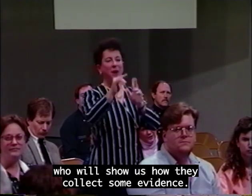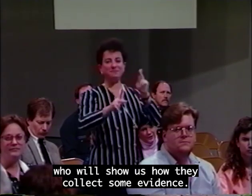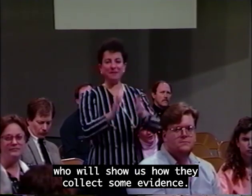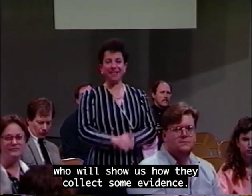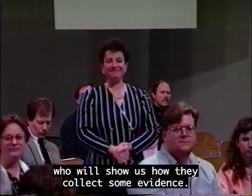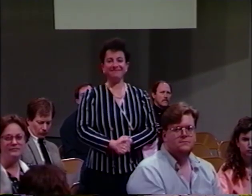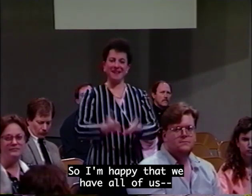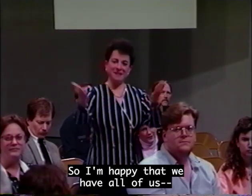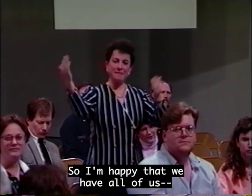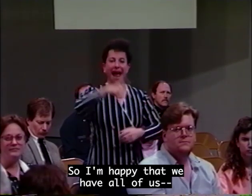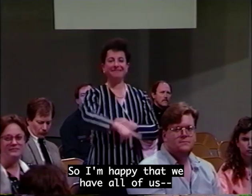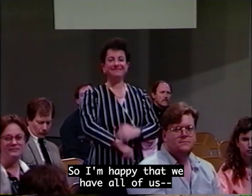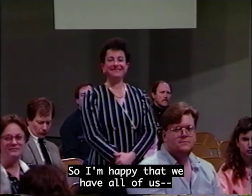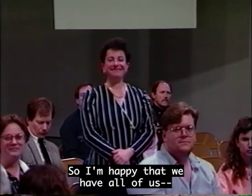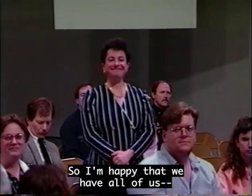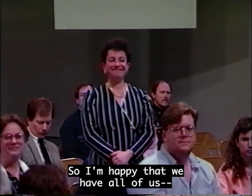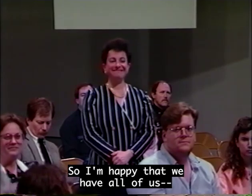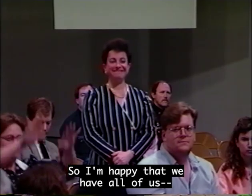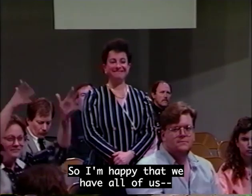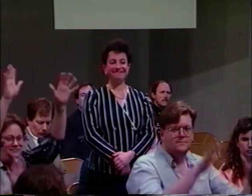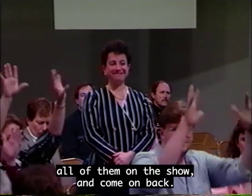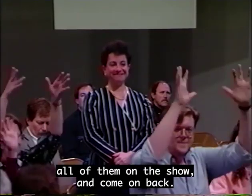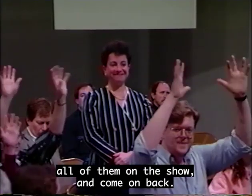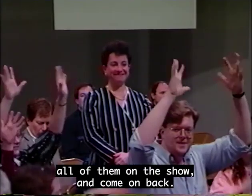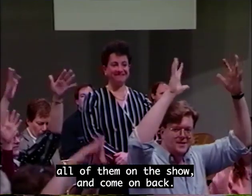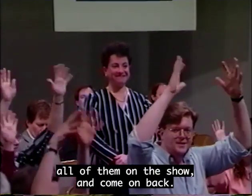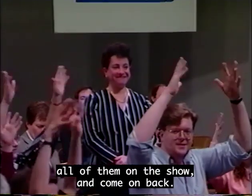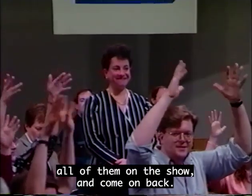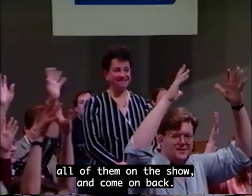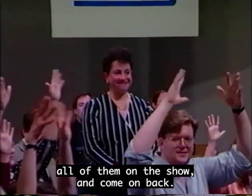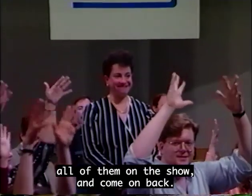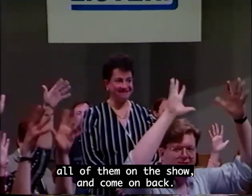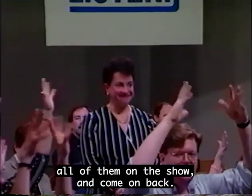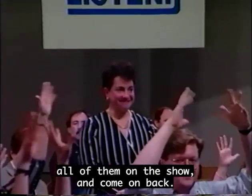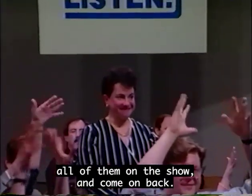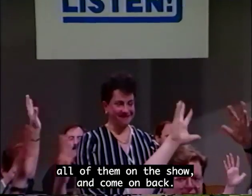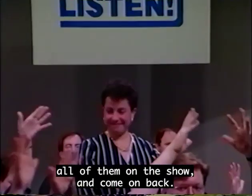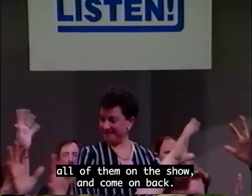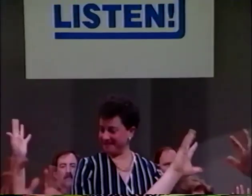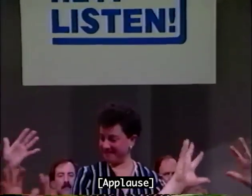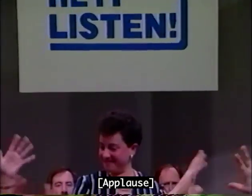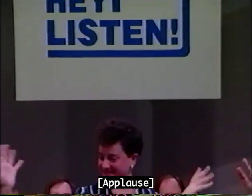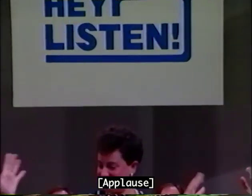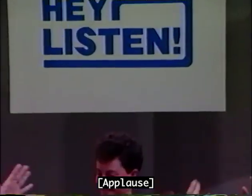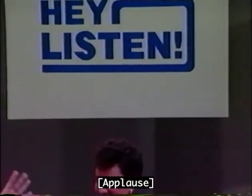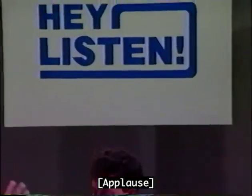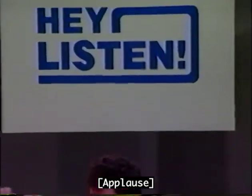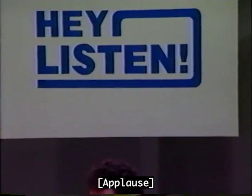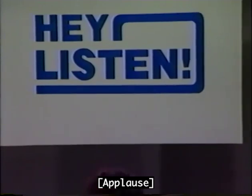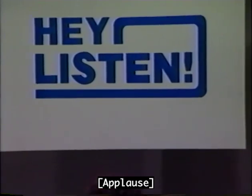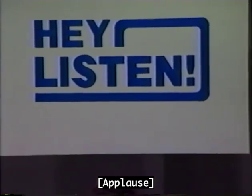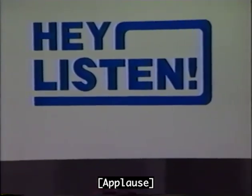some evidence. So I'm happy that we have all of them on the show, and come on back.